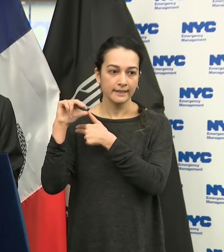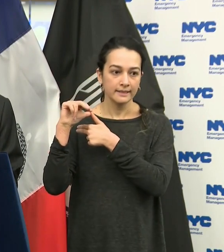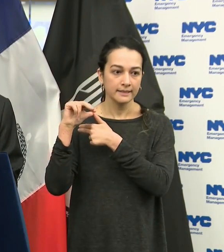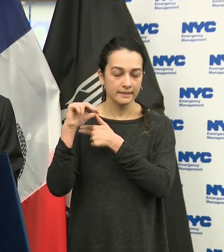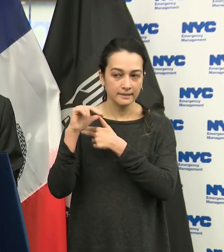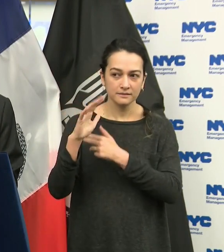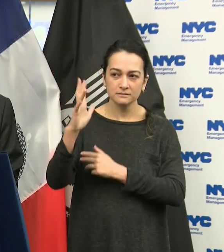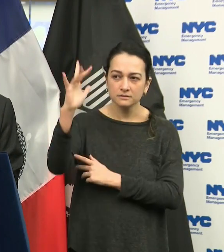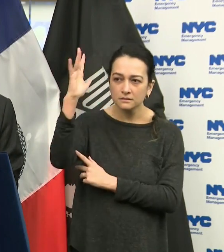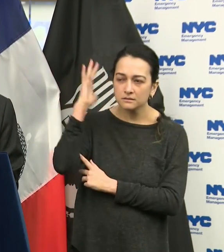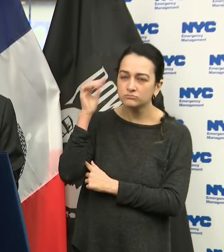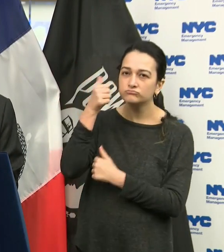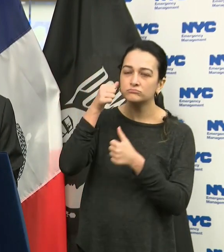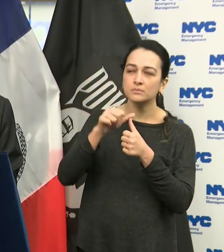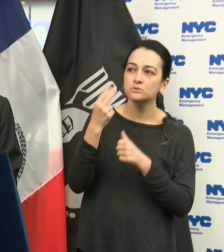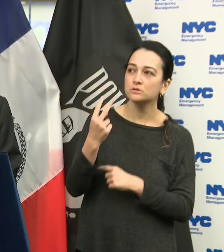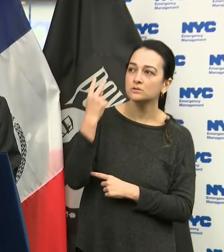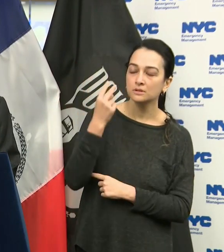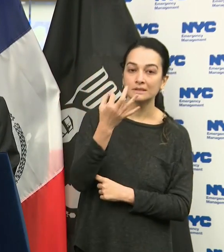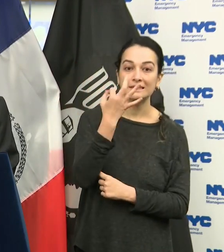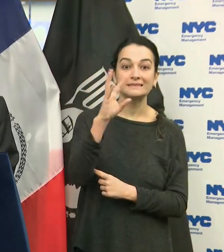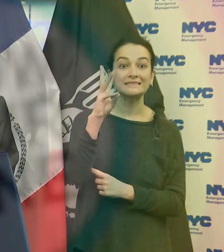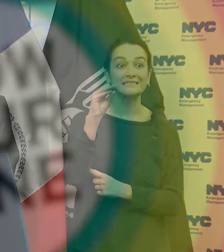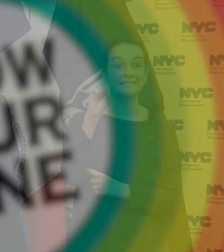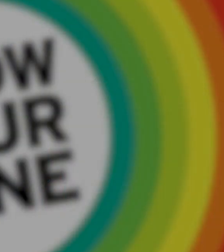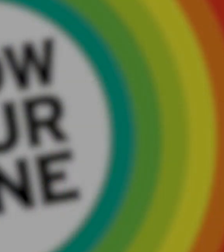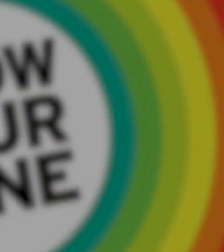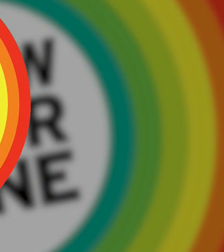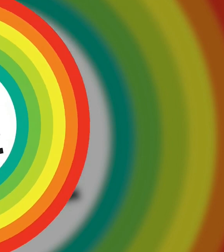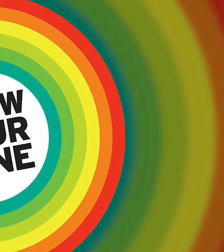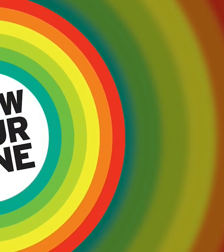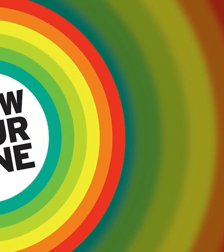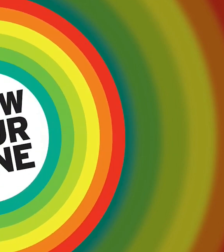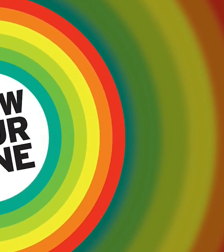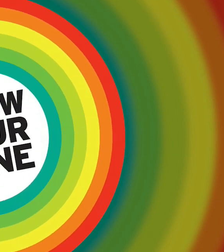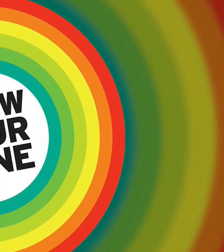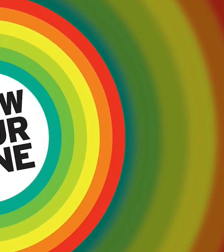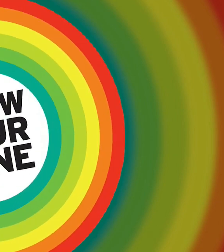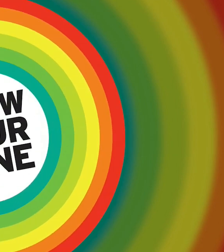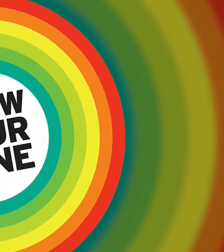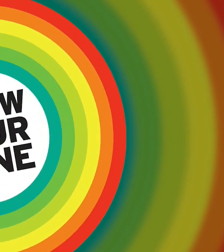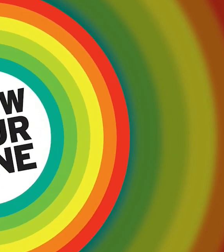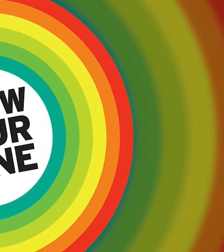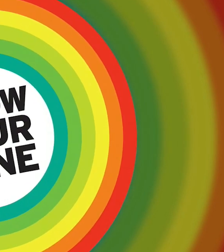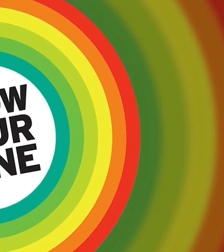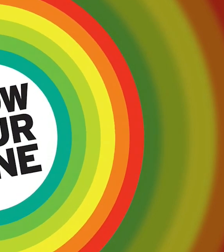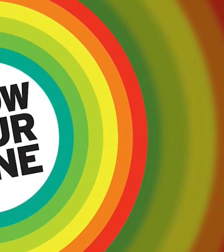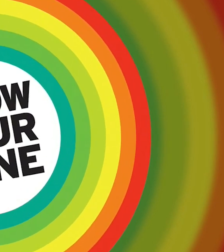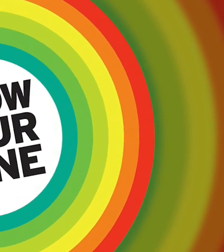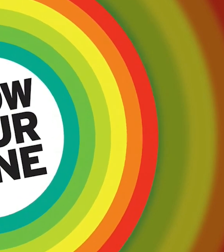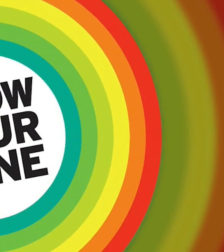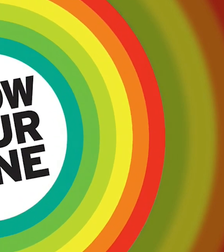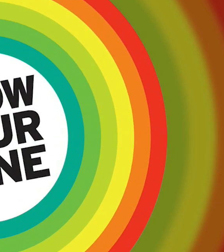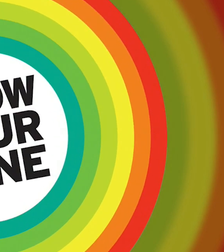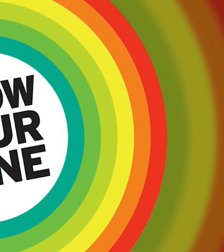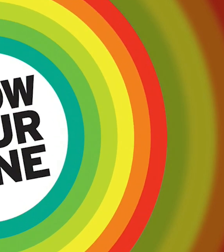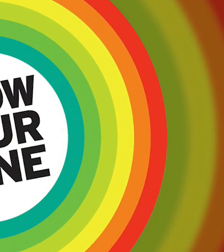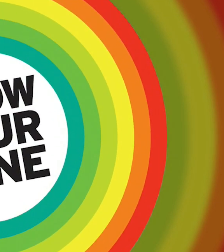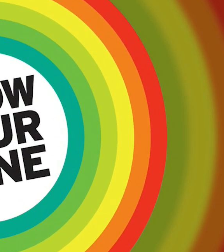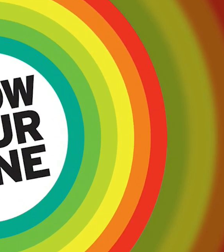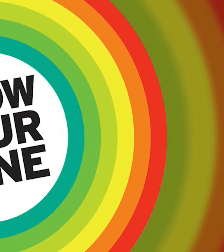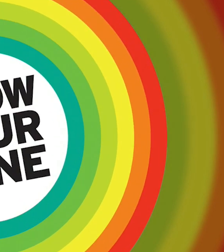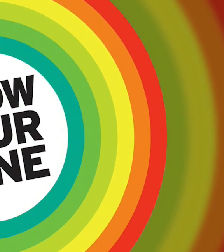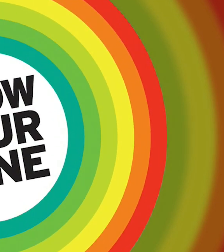too early to prepare for the devastating impacts of hurricanes. This lesson is being highlighted in New York City's Know Your Zone